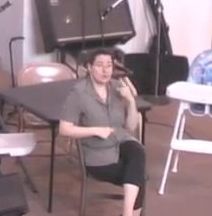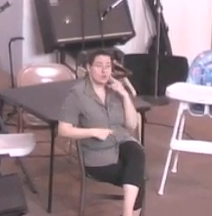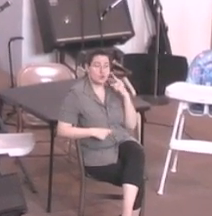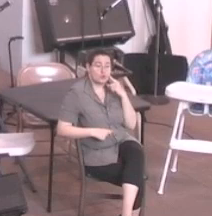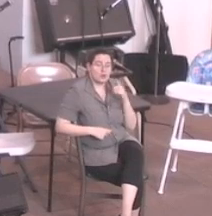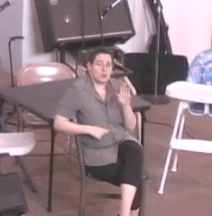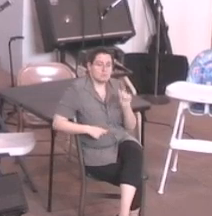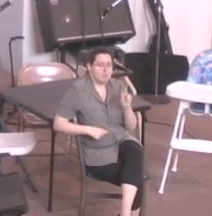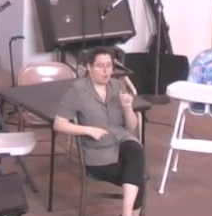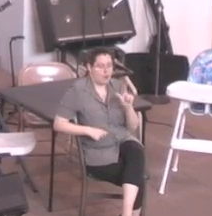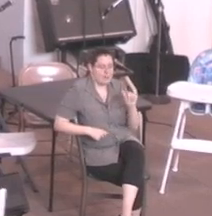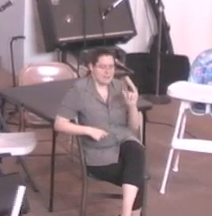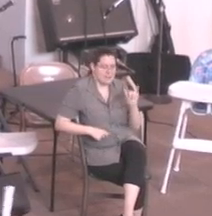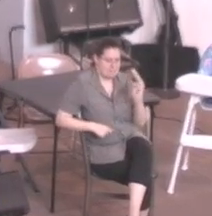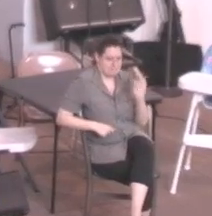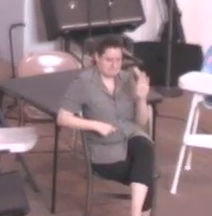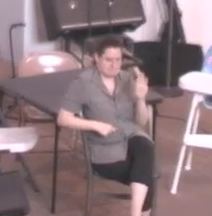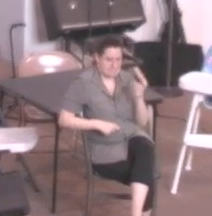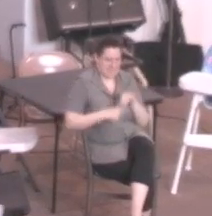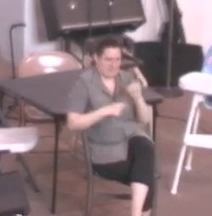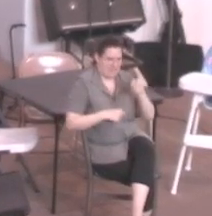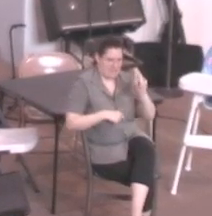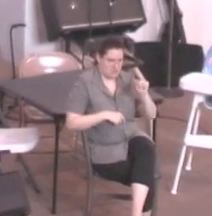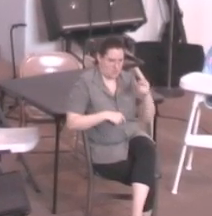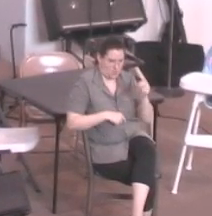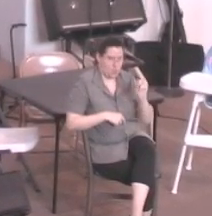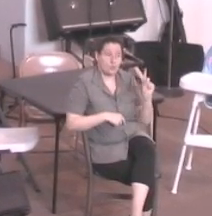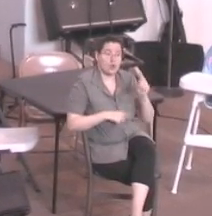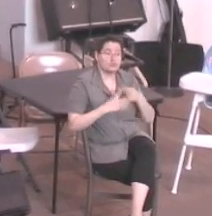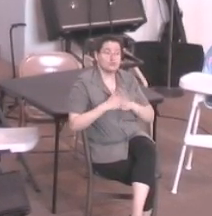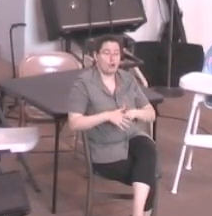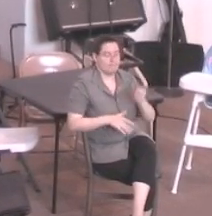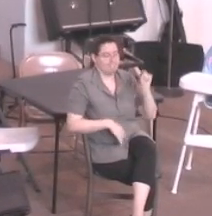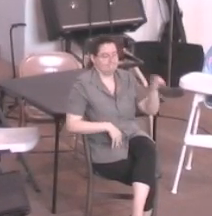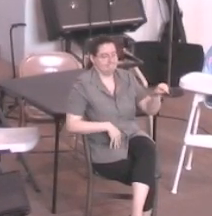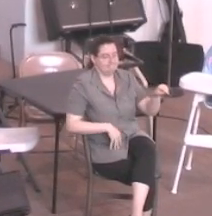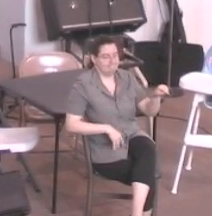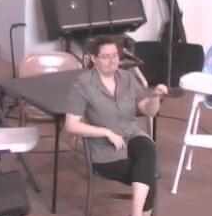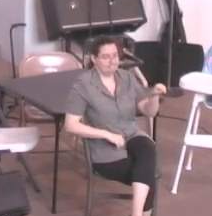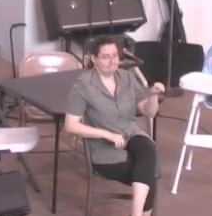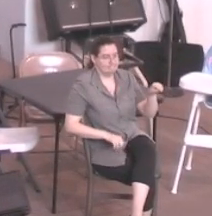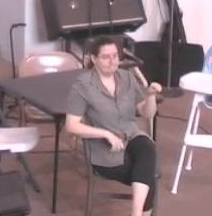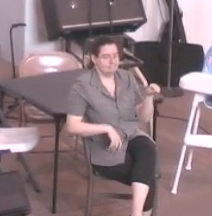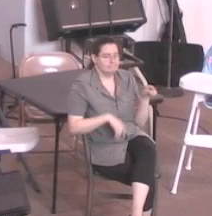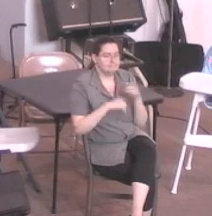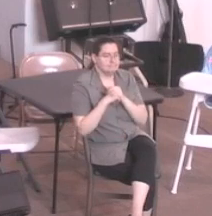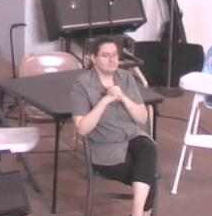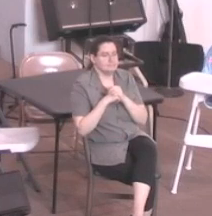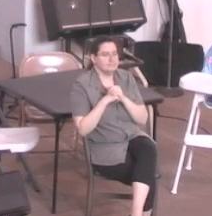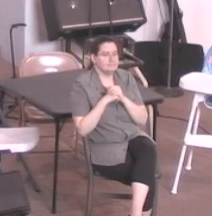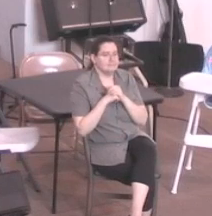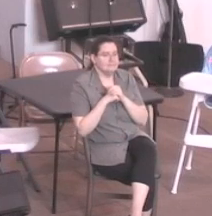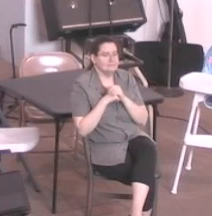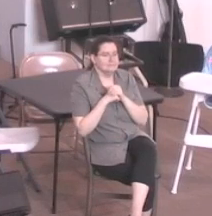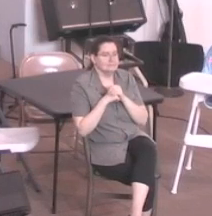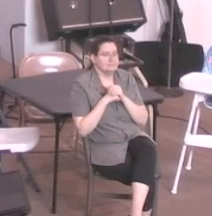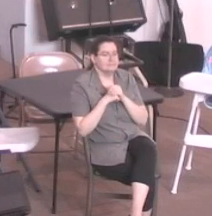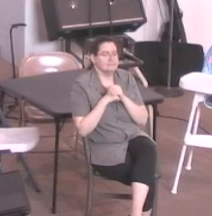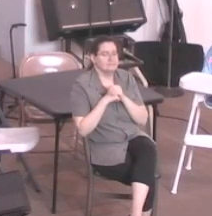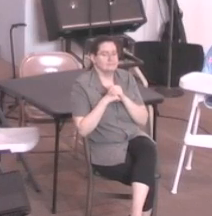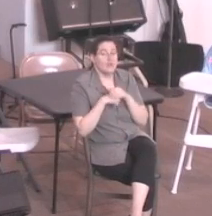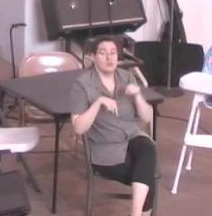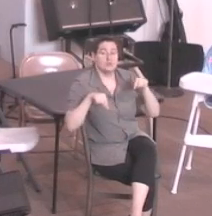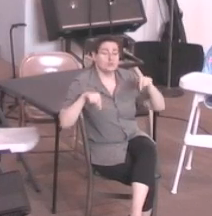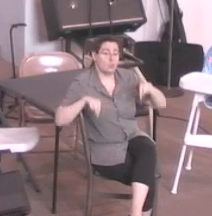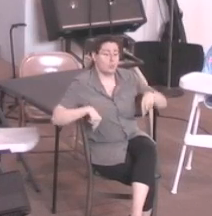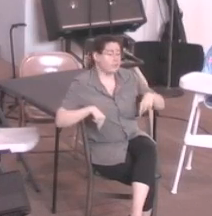in Idaho, but this is where it all kind of initiated out of, with Jim Putnam and all those guys over there. And so this